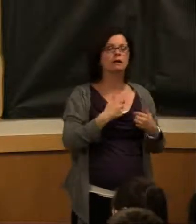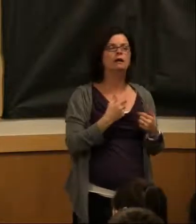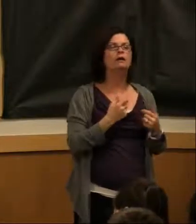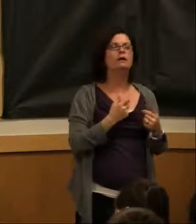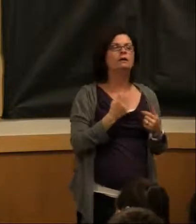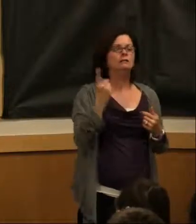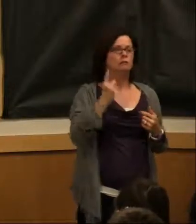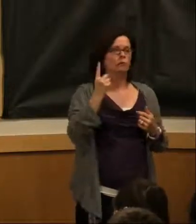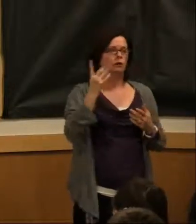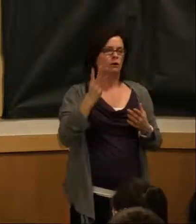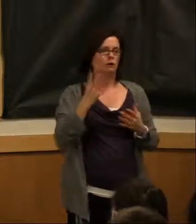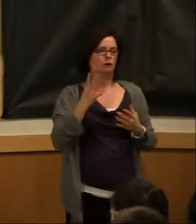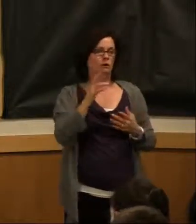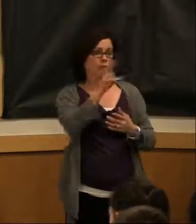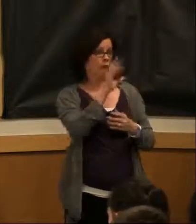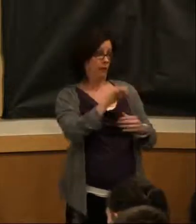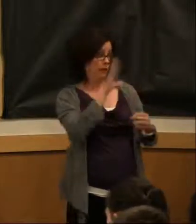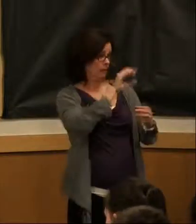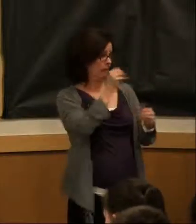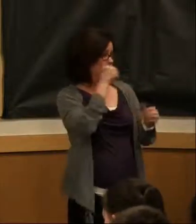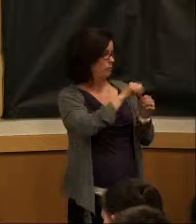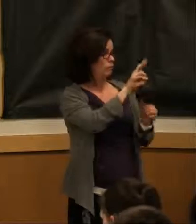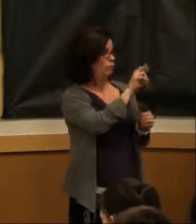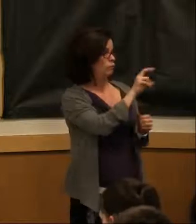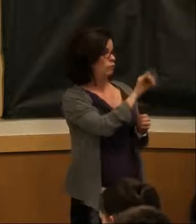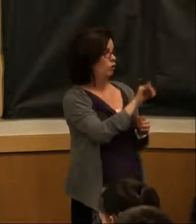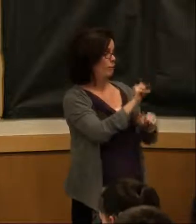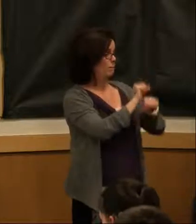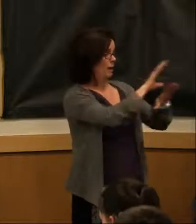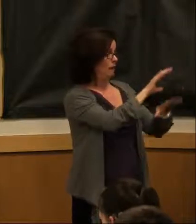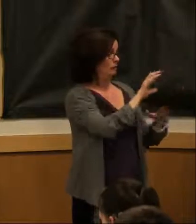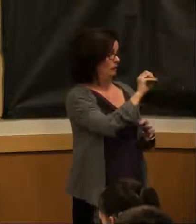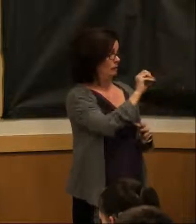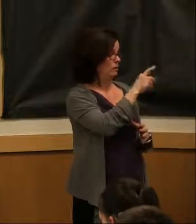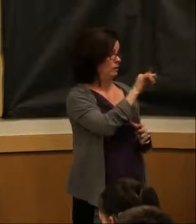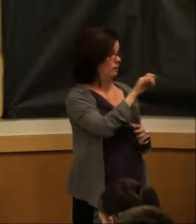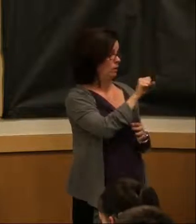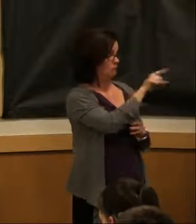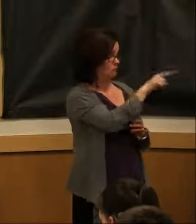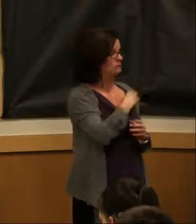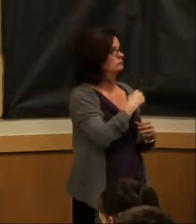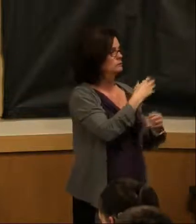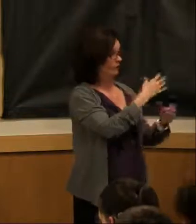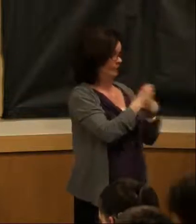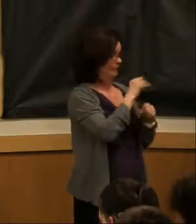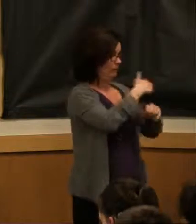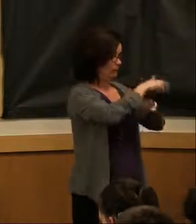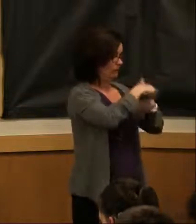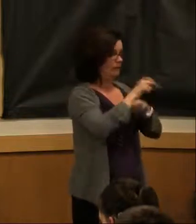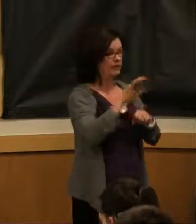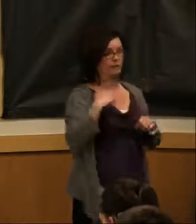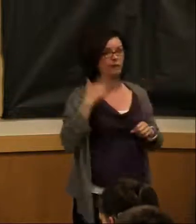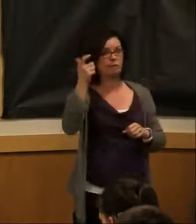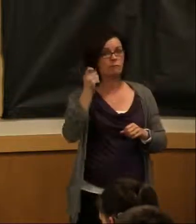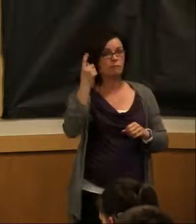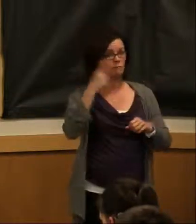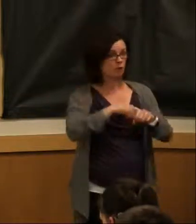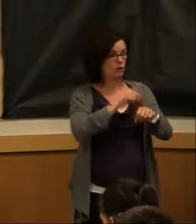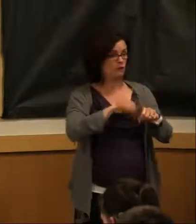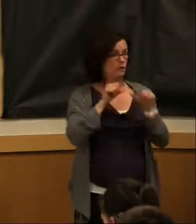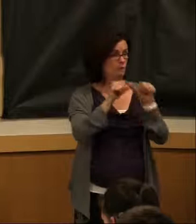get a referral from Rocky Mountain Options. If they have Medicaid for long-term care, they're entitled